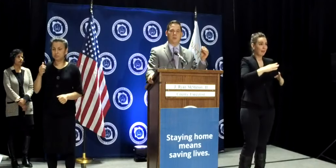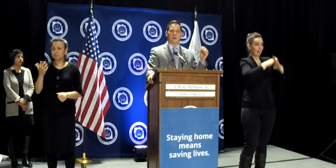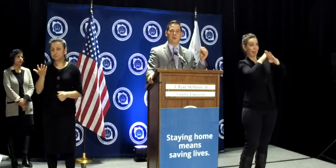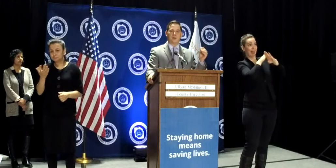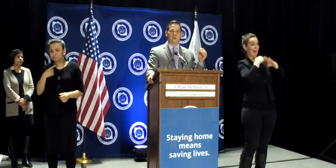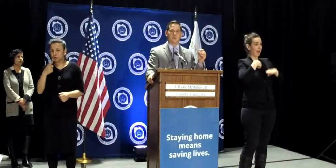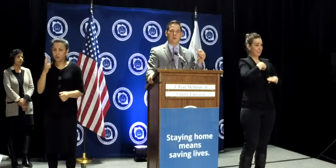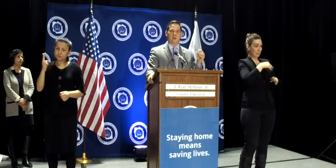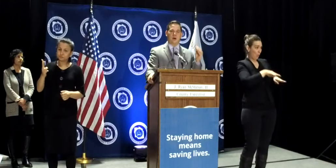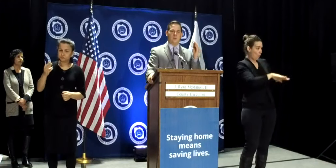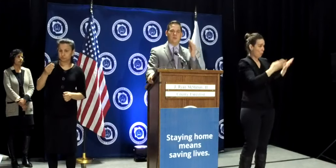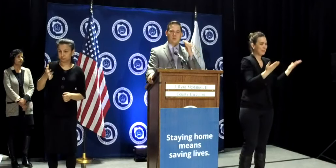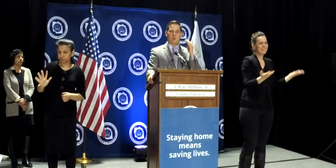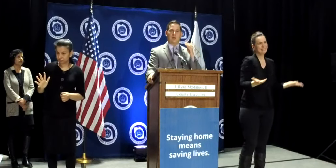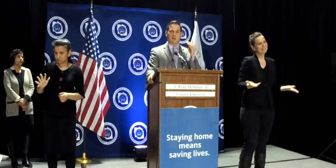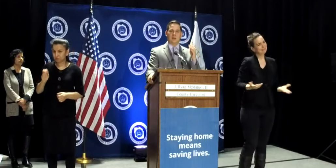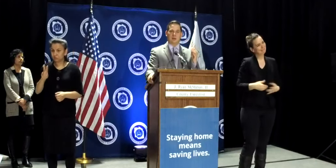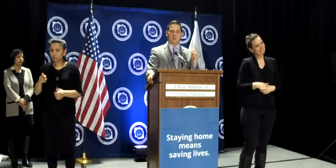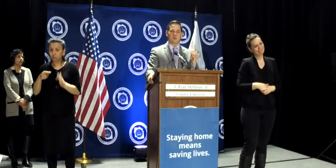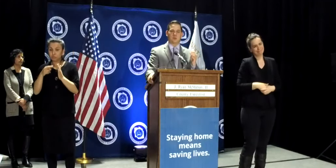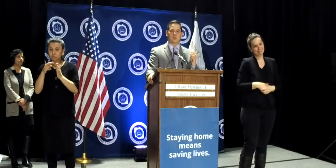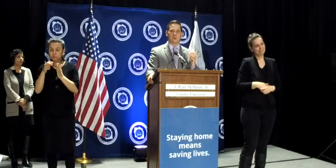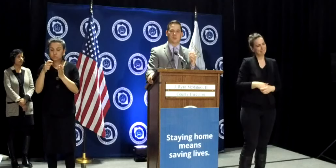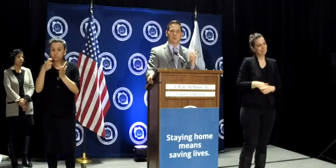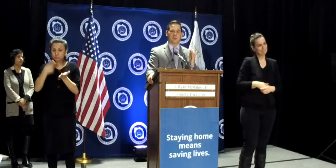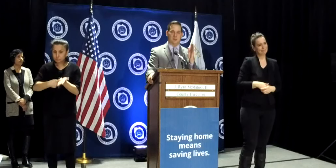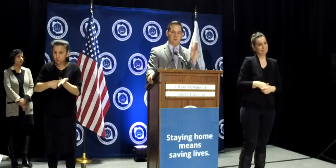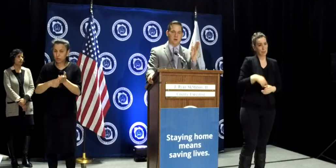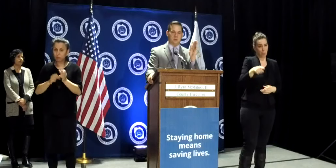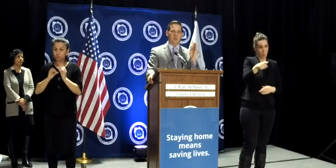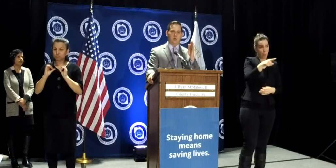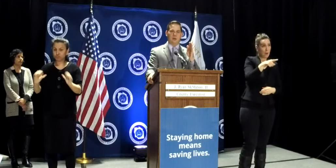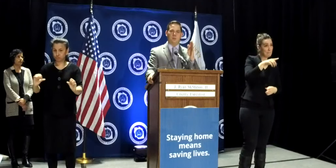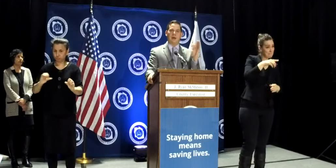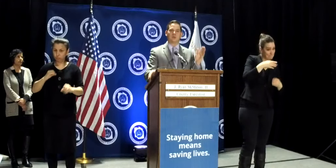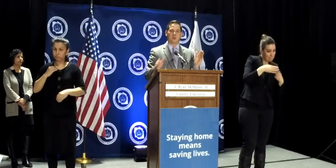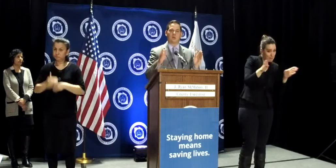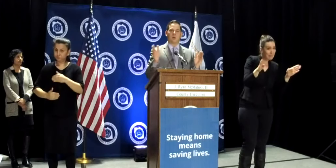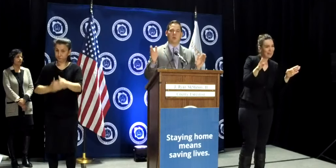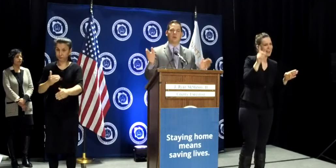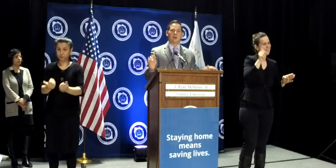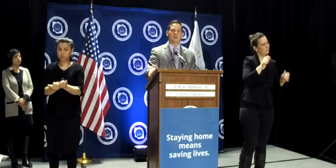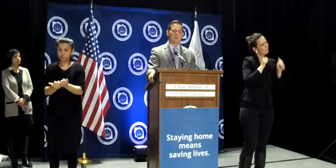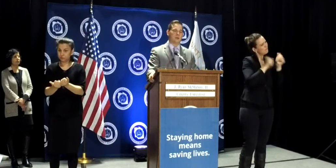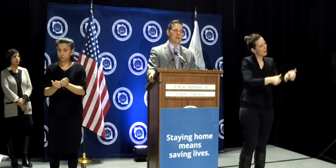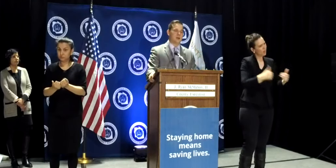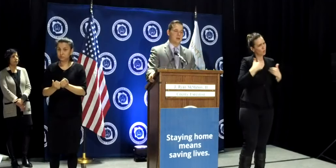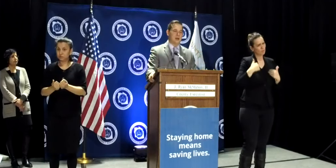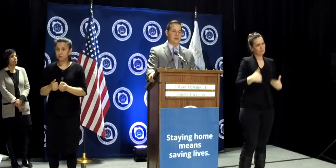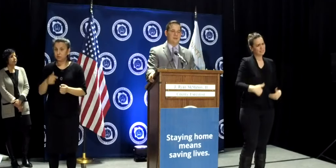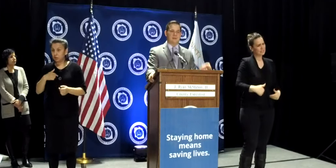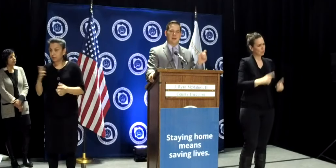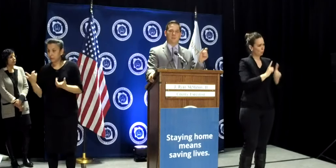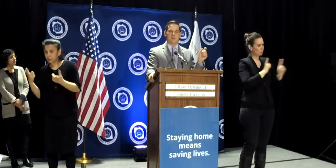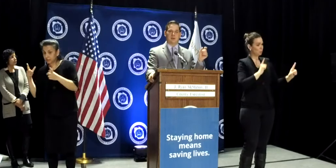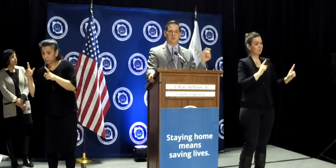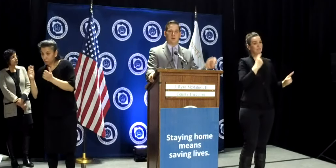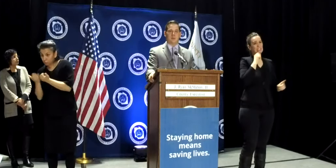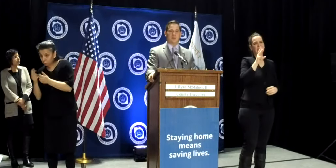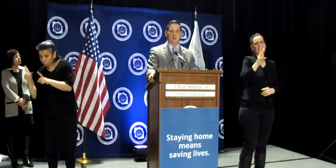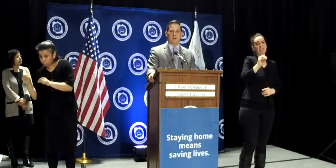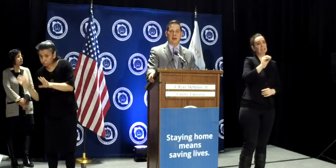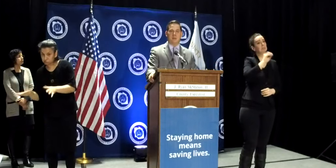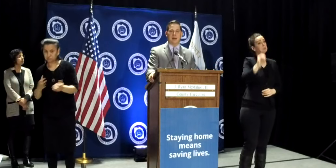40% of the public doing almost the right thing with social distancing, doing it but not doing it quite where we need it to be, and then 10%